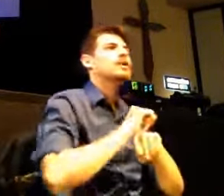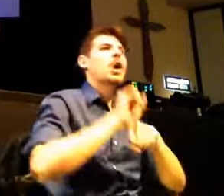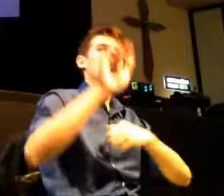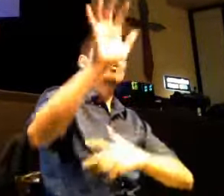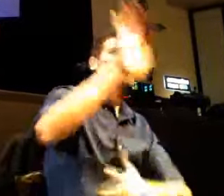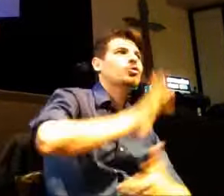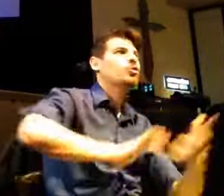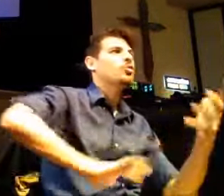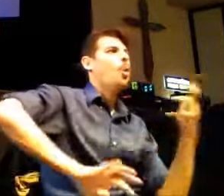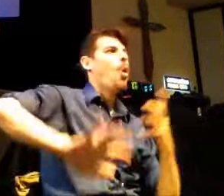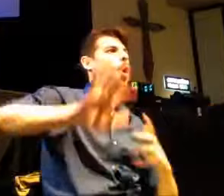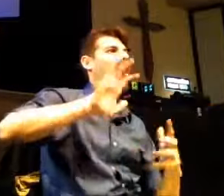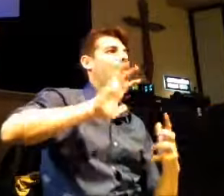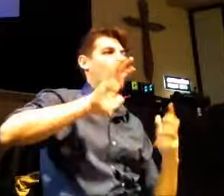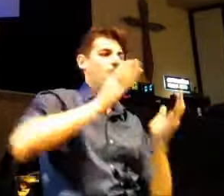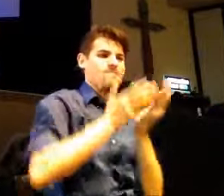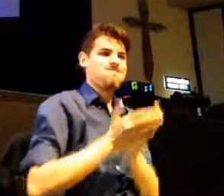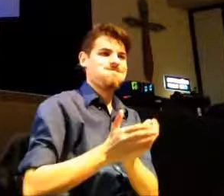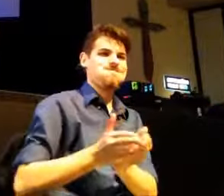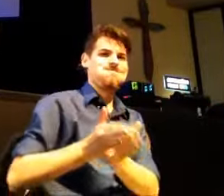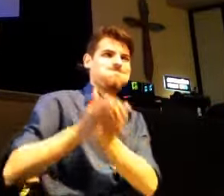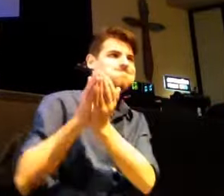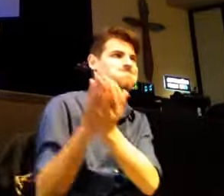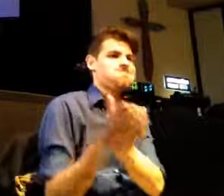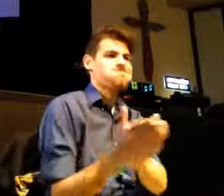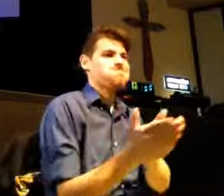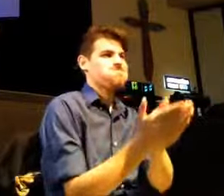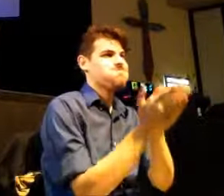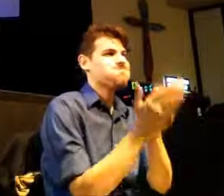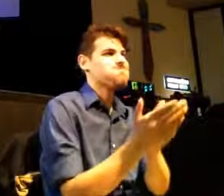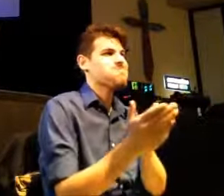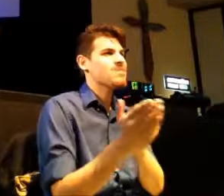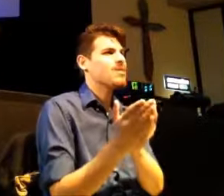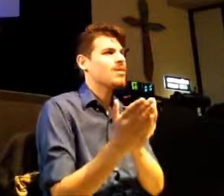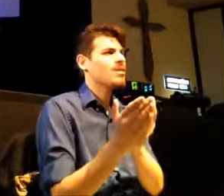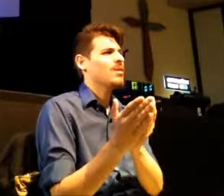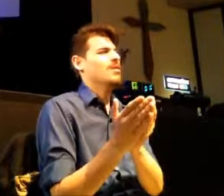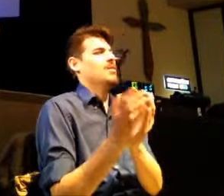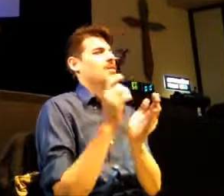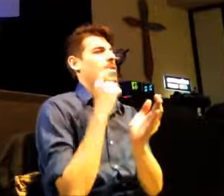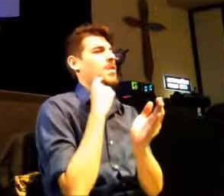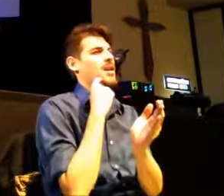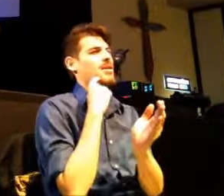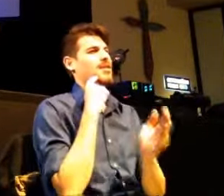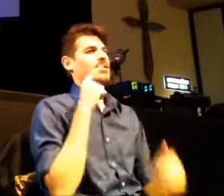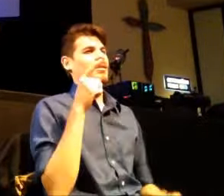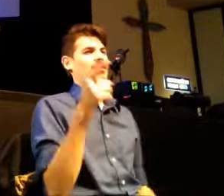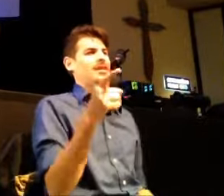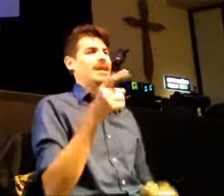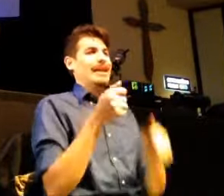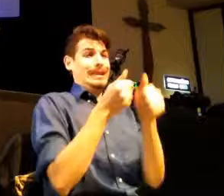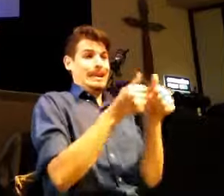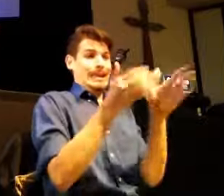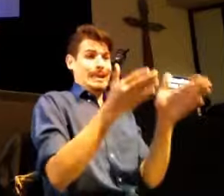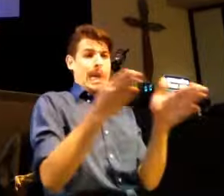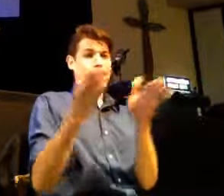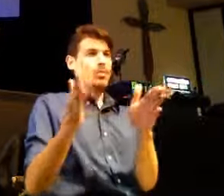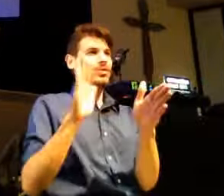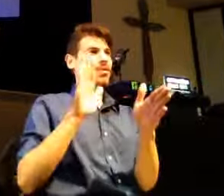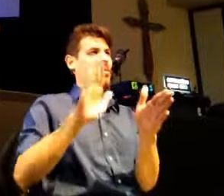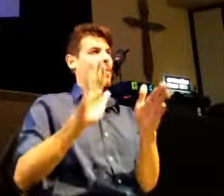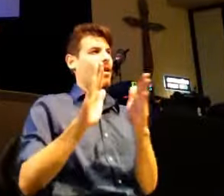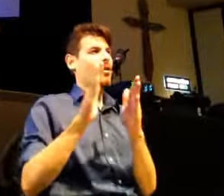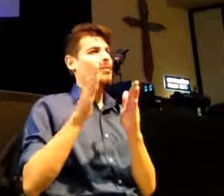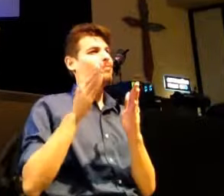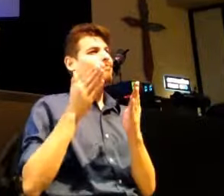to them in the same way. It's just like, what's going on here? But yeah, here's what I want you to get from what's happening